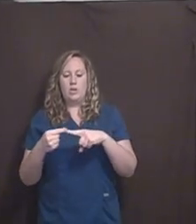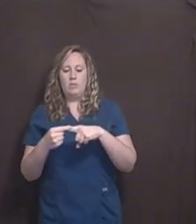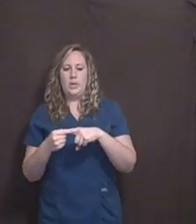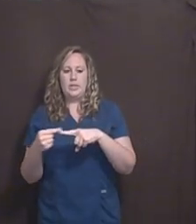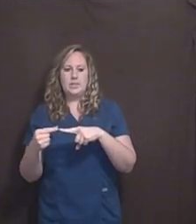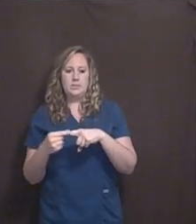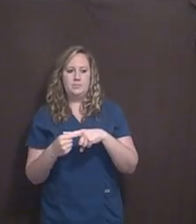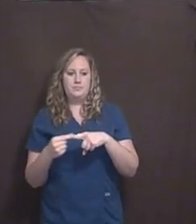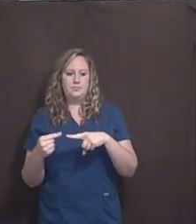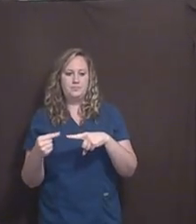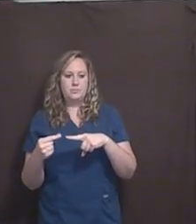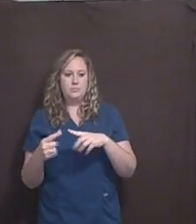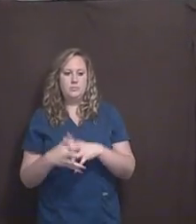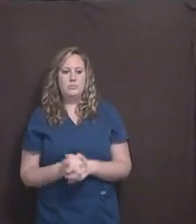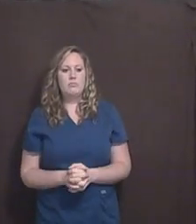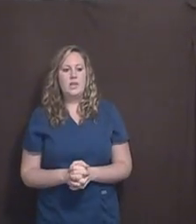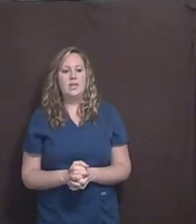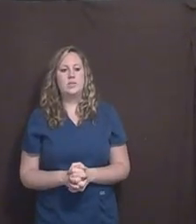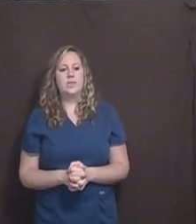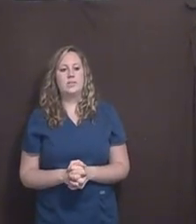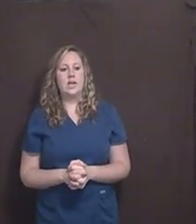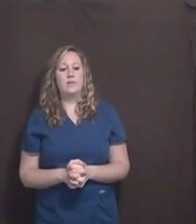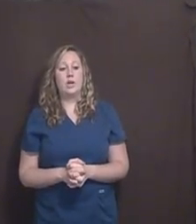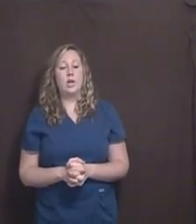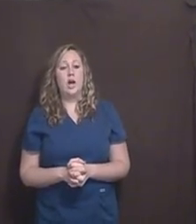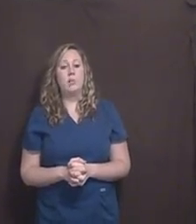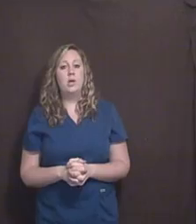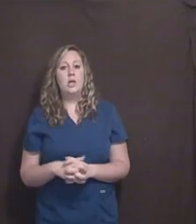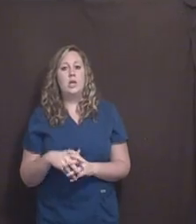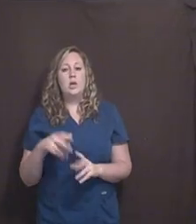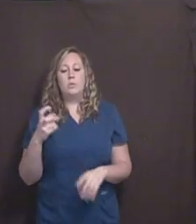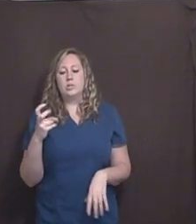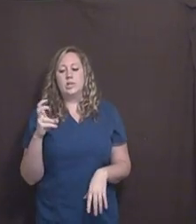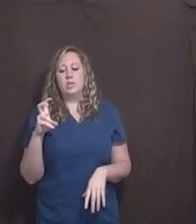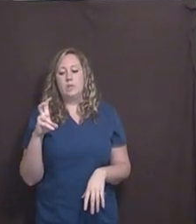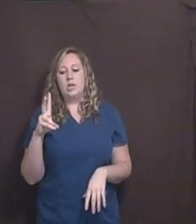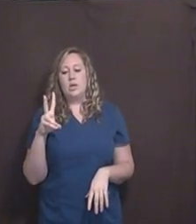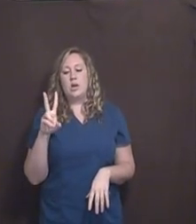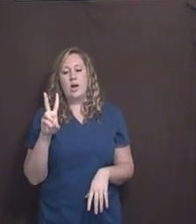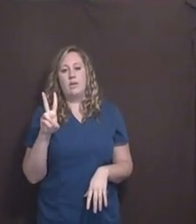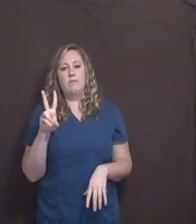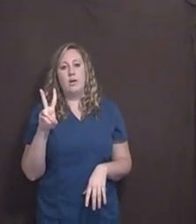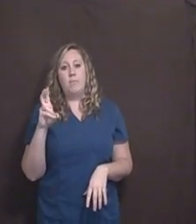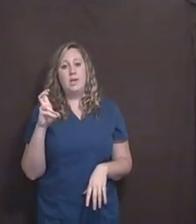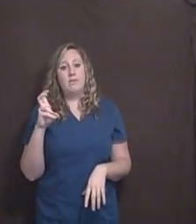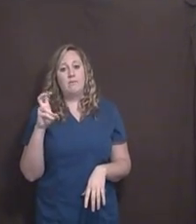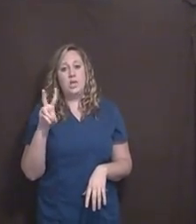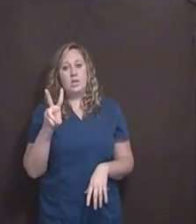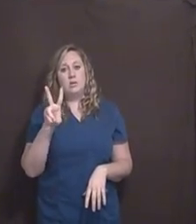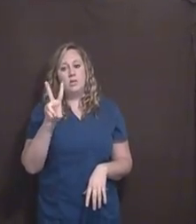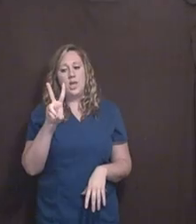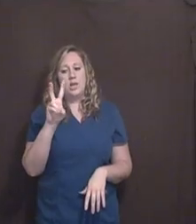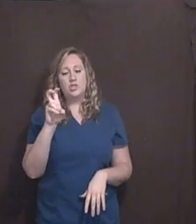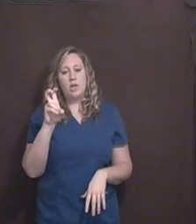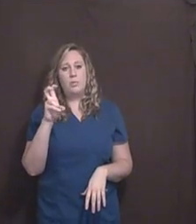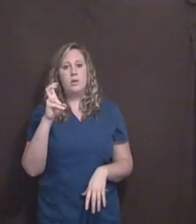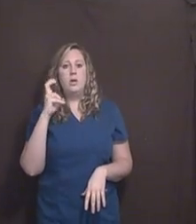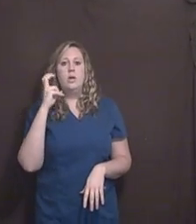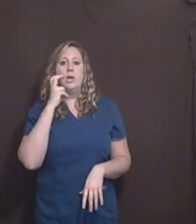Green beans. Next we have the sign for gum, which is going to be a bent V hand shape. You're going